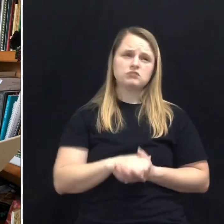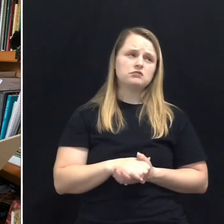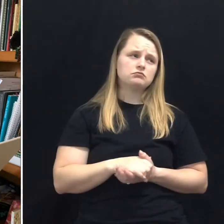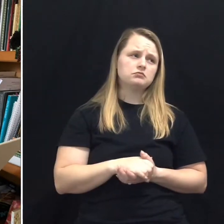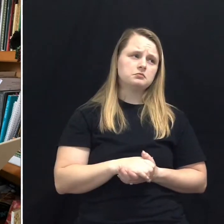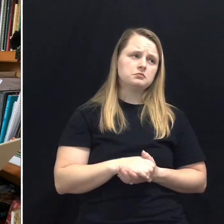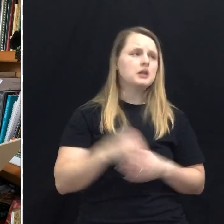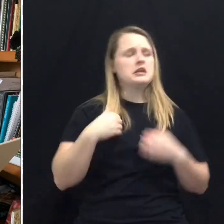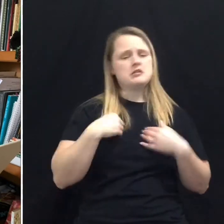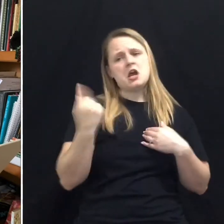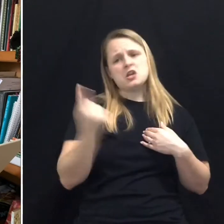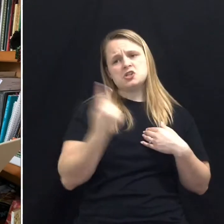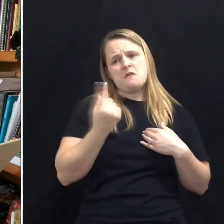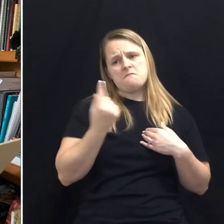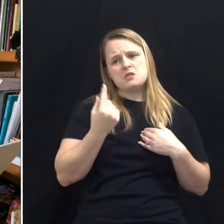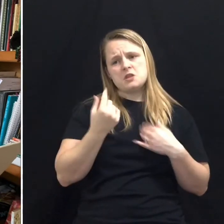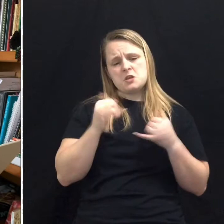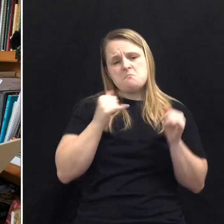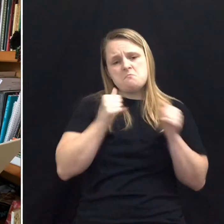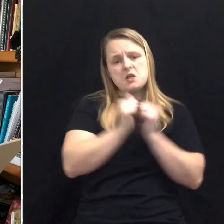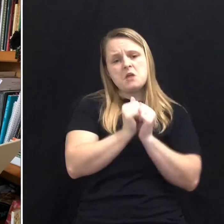At least he had something to chew on.